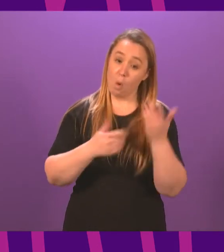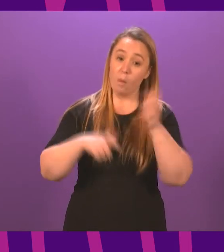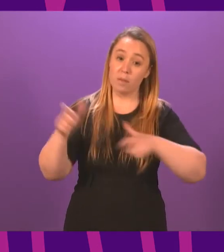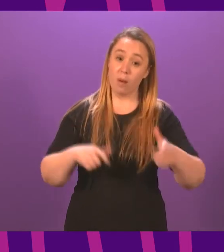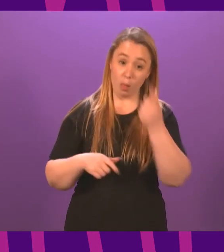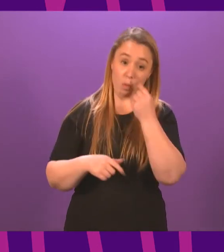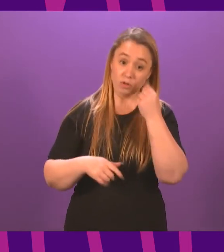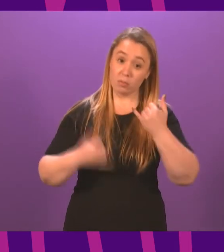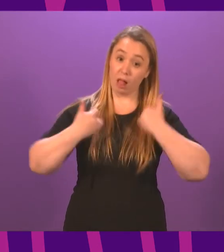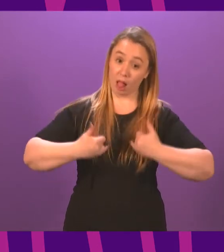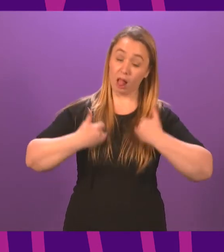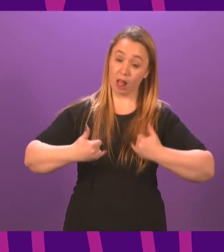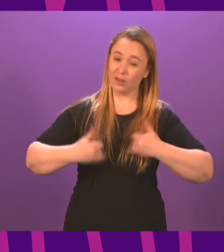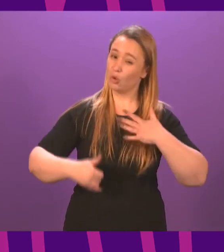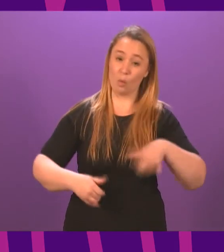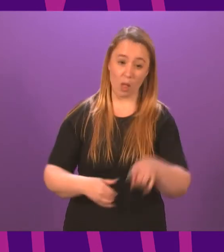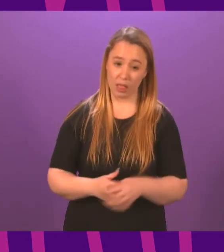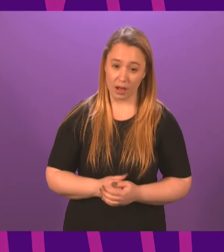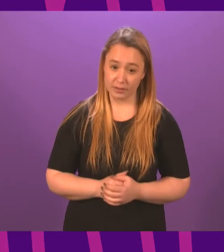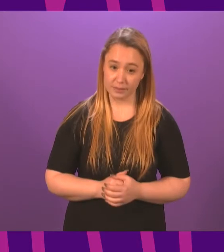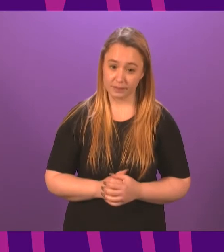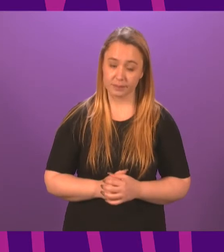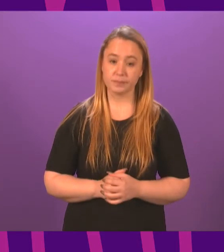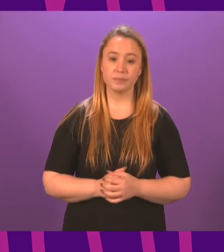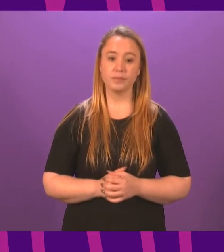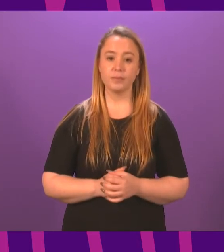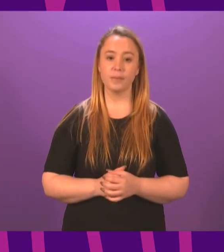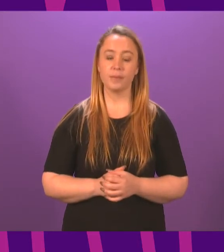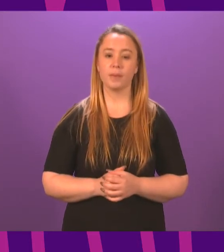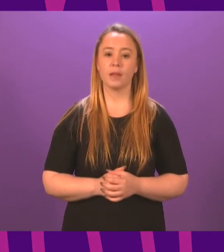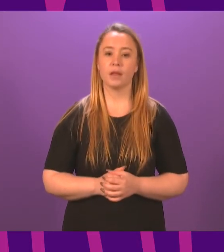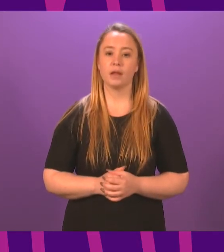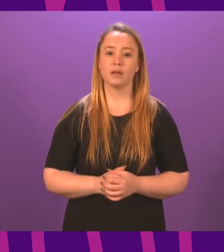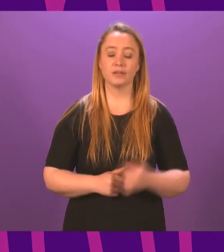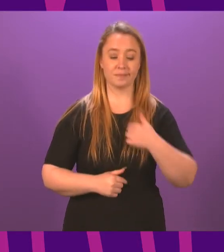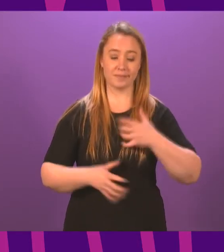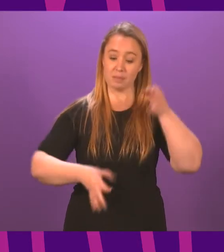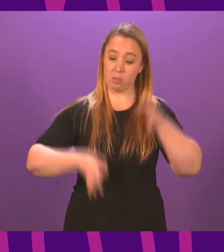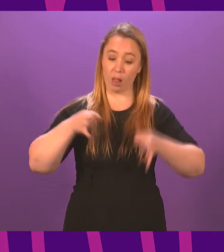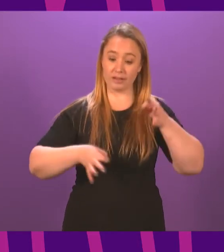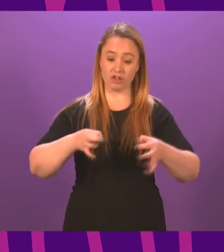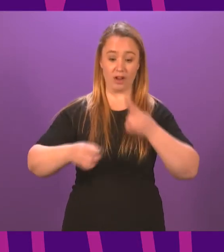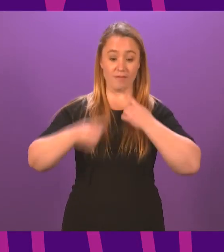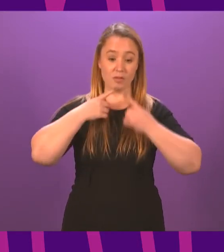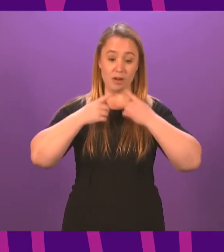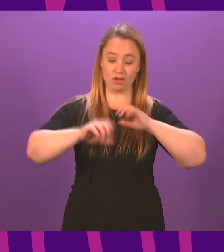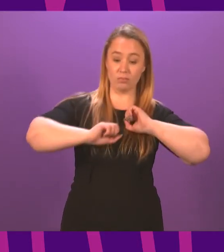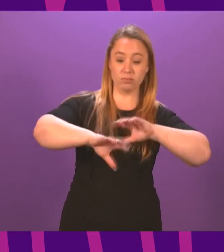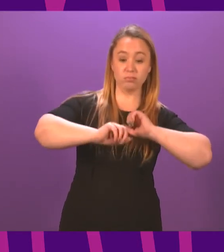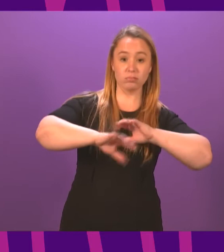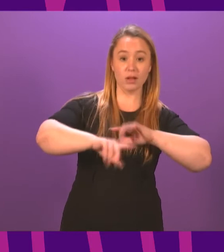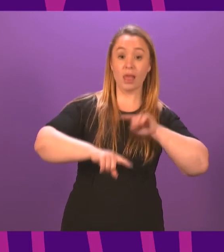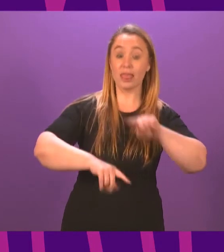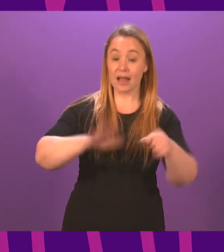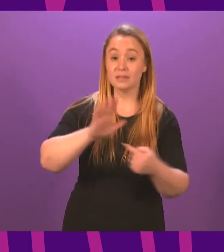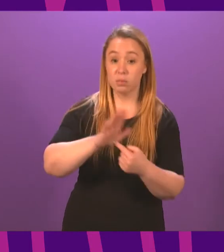one wants any of that. Now, here's the thing. What we say as politicians really matters.